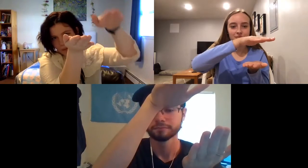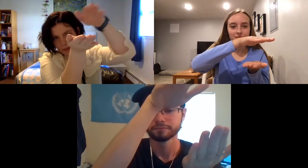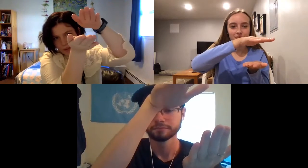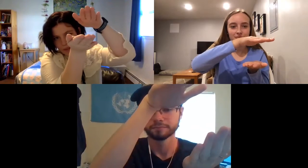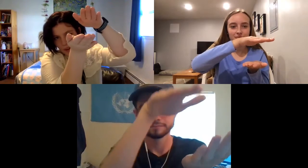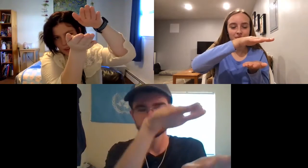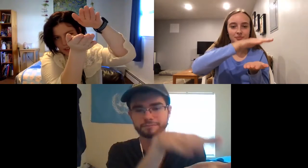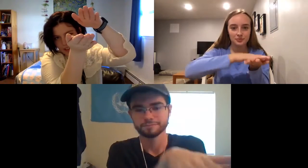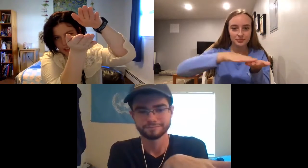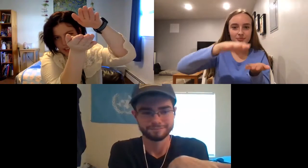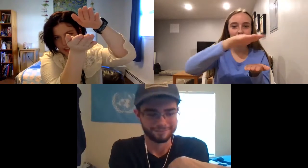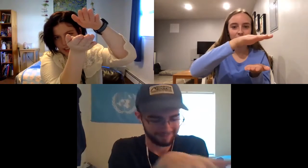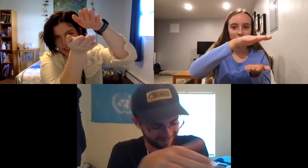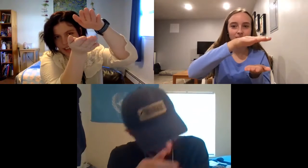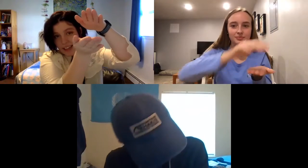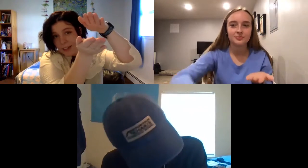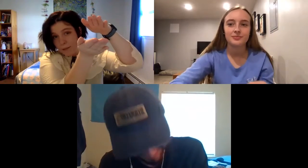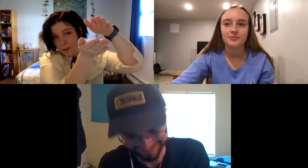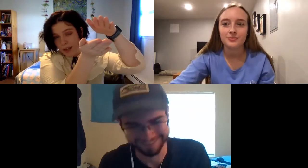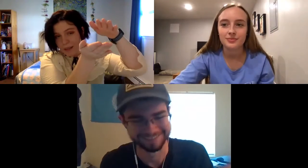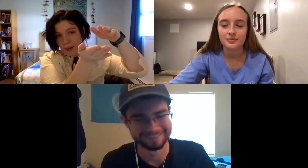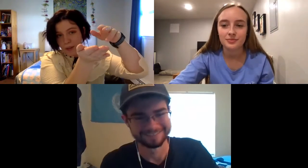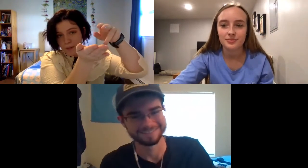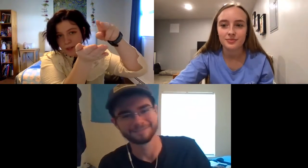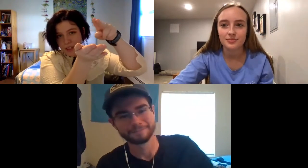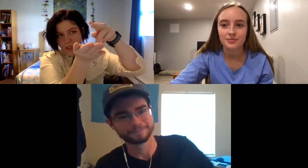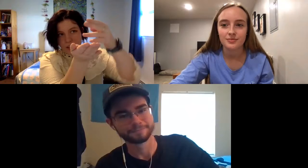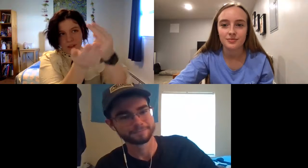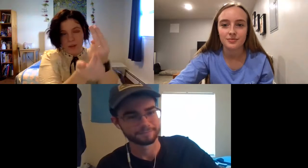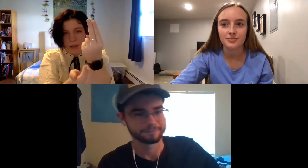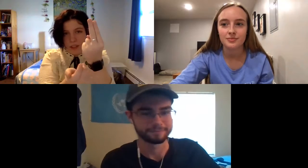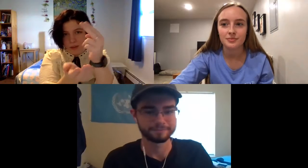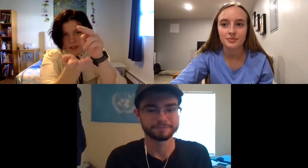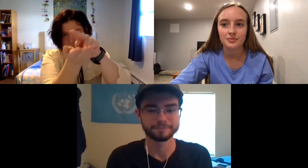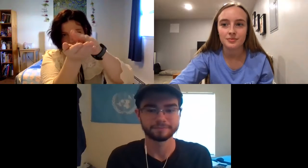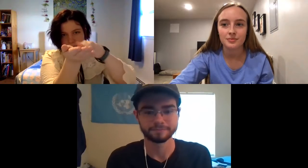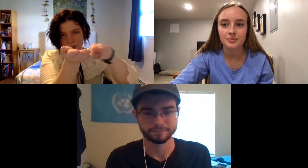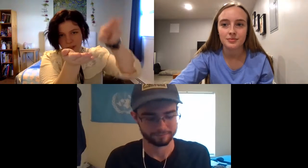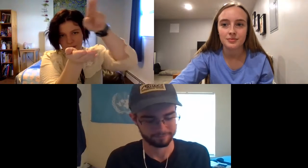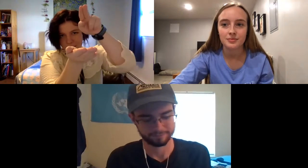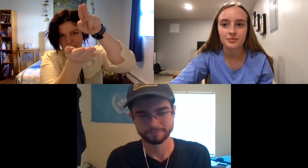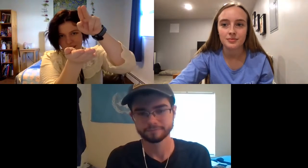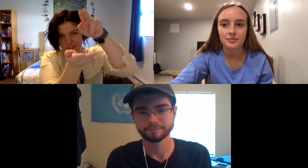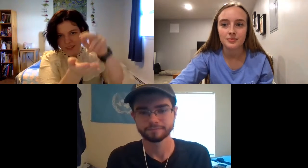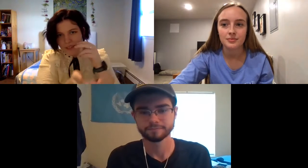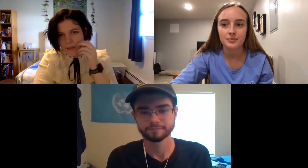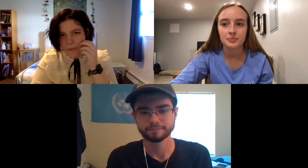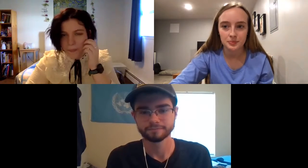So college. And then if you're talking about university, you can do a U-shape university.